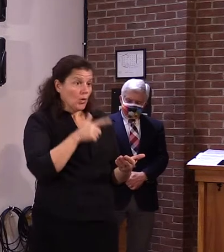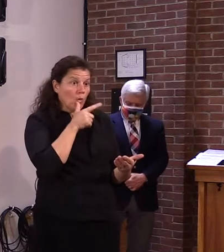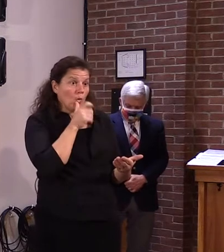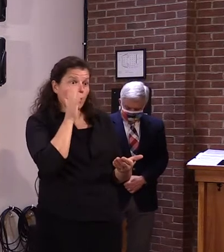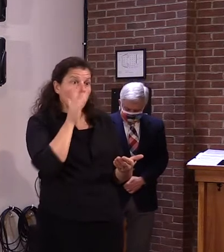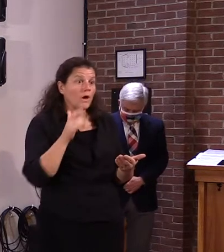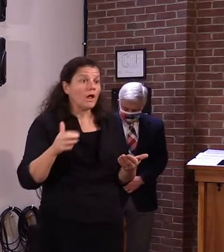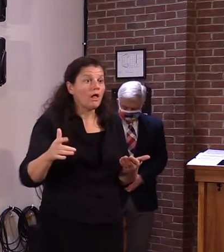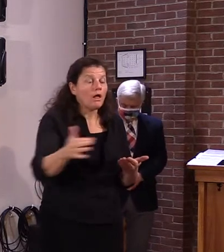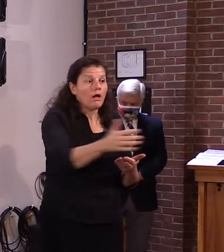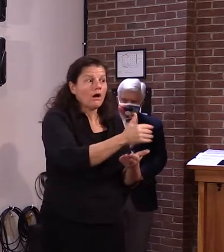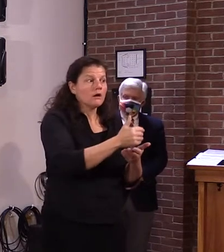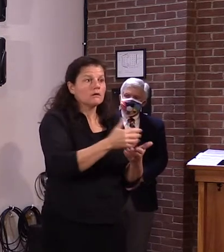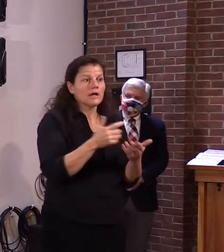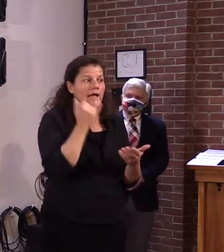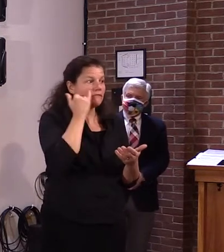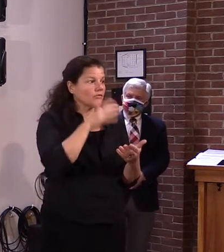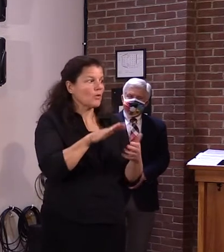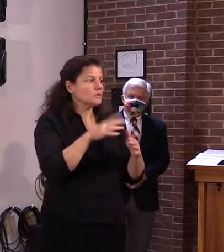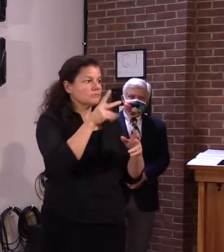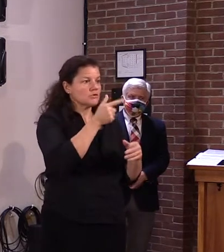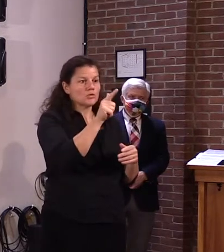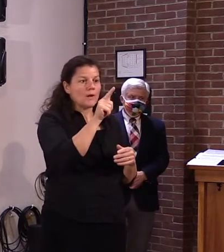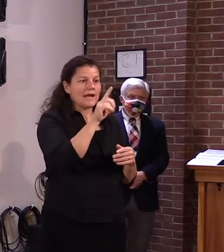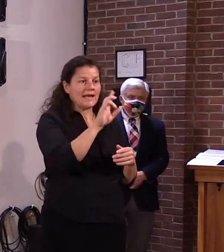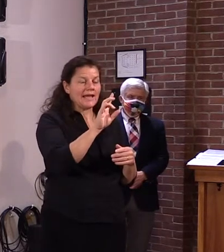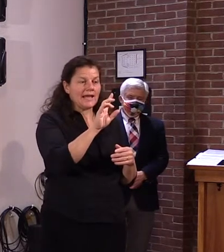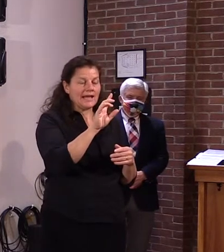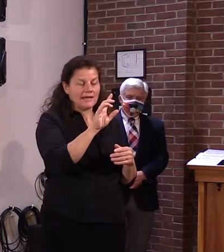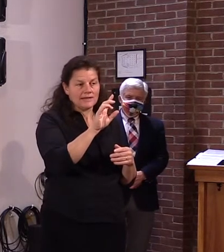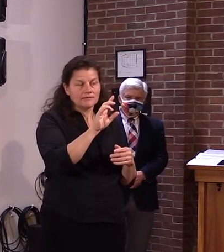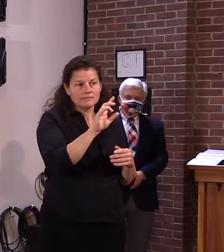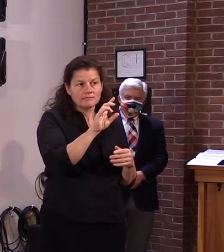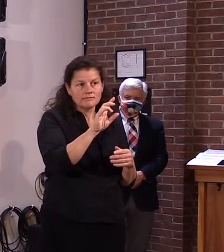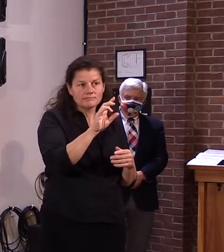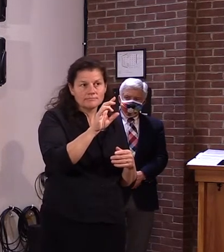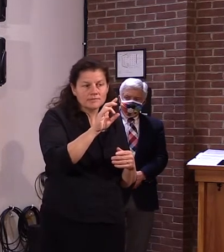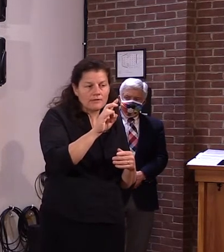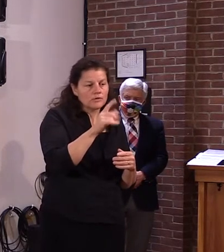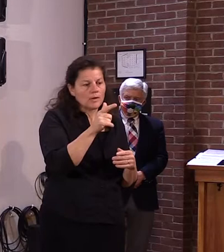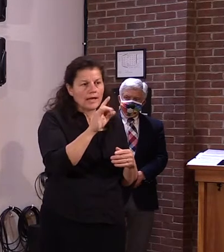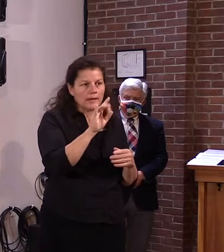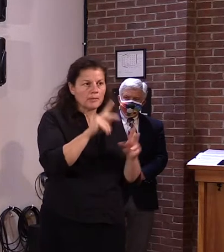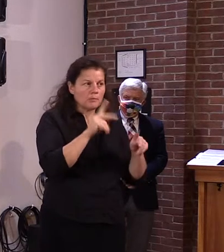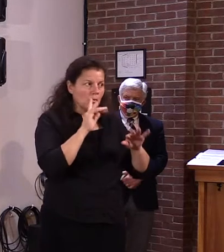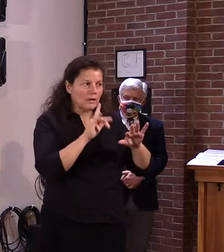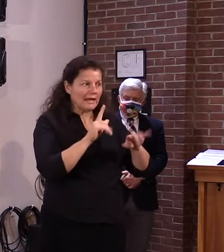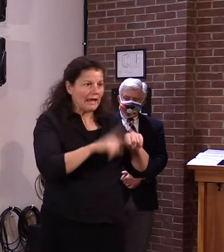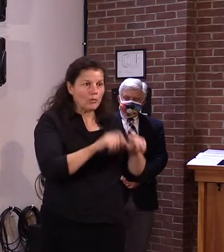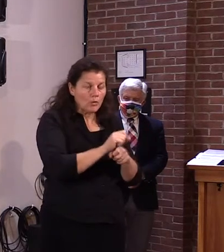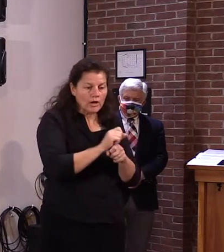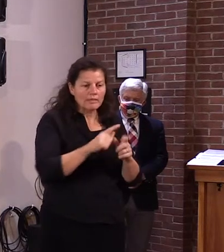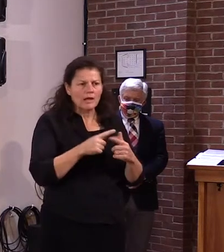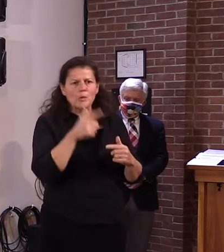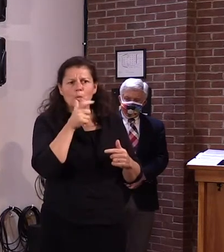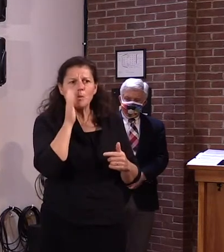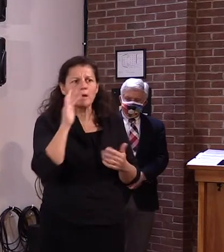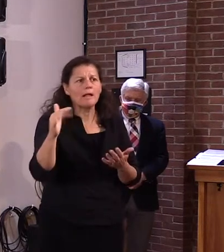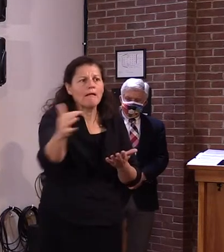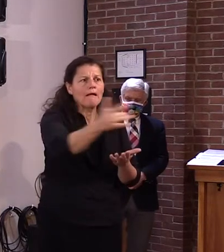question, please correct me. No, that was my direction. But the question is exactly, were there enough people to pick the apple?